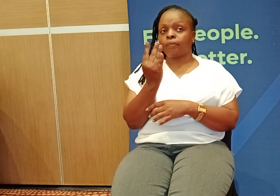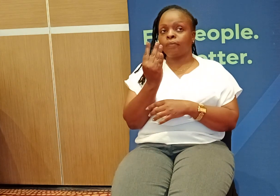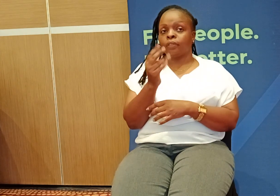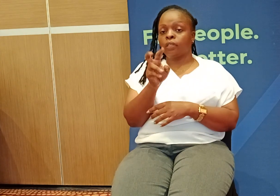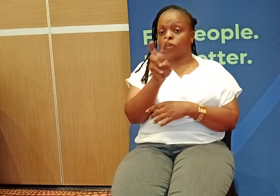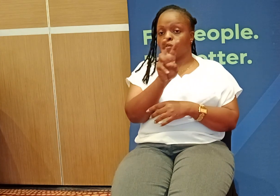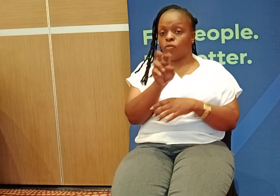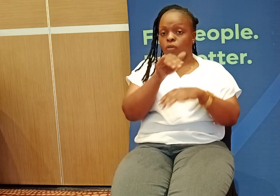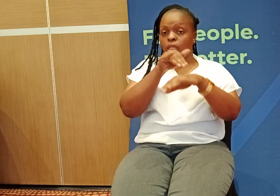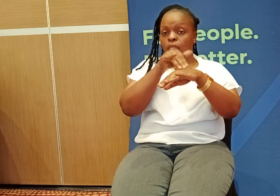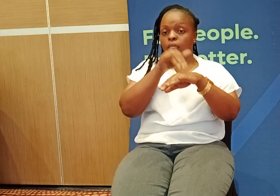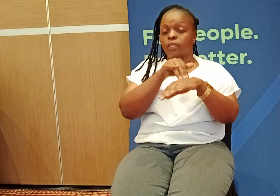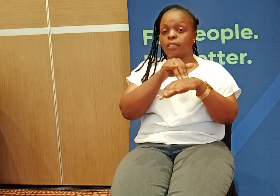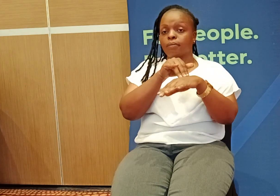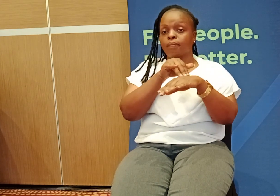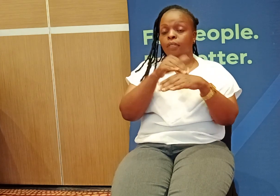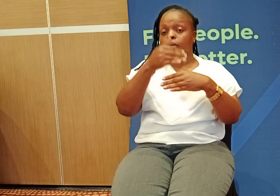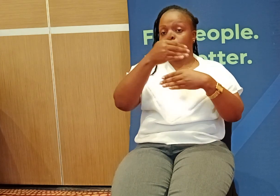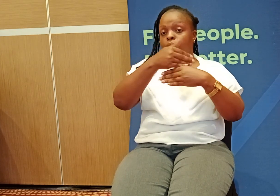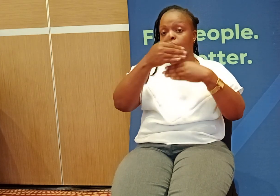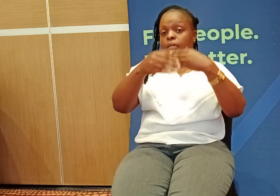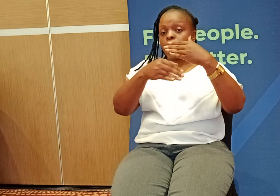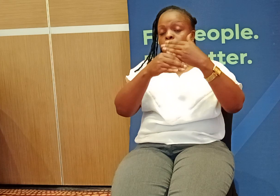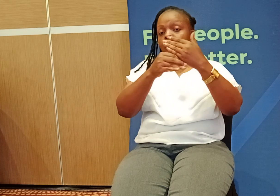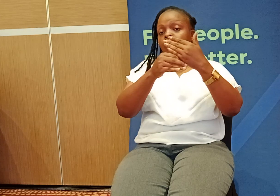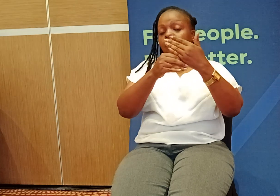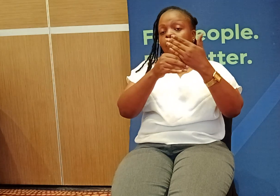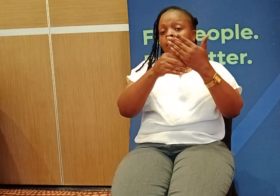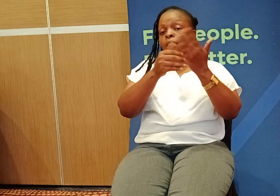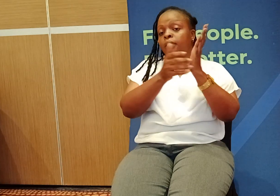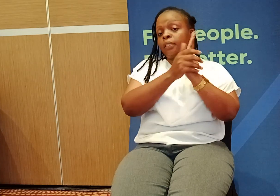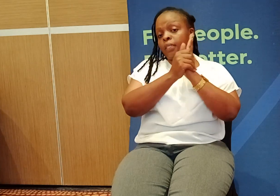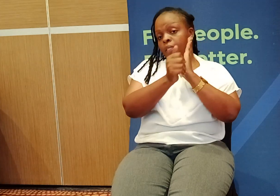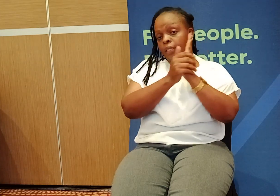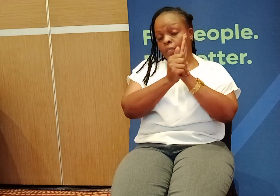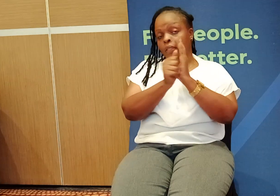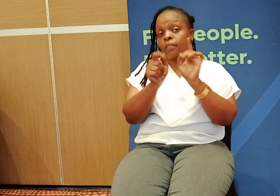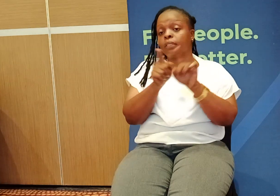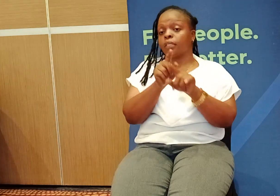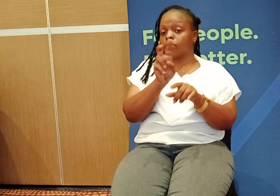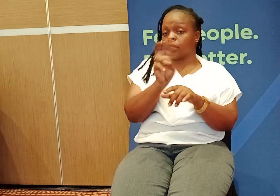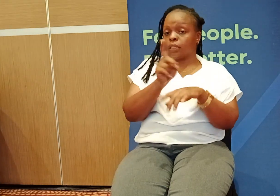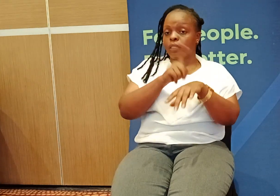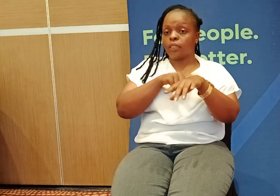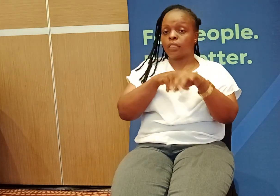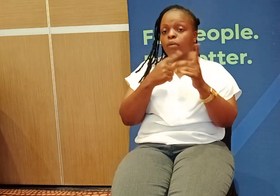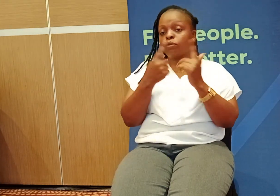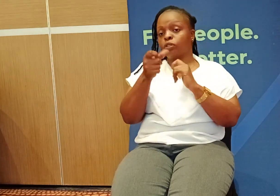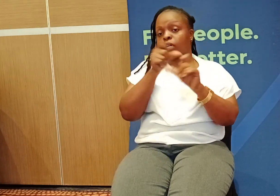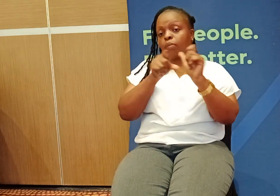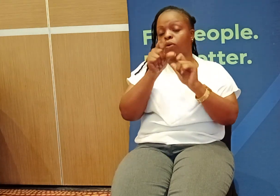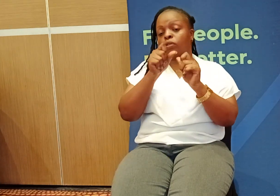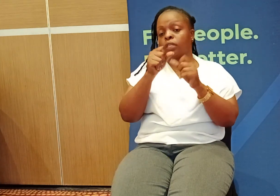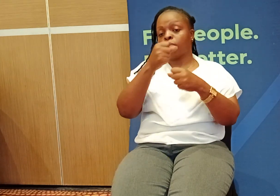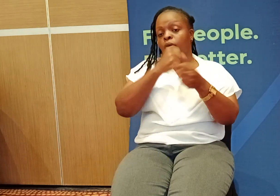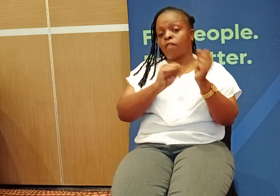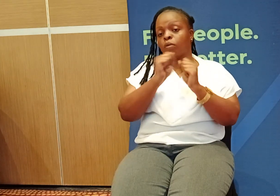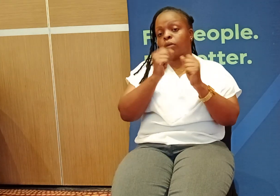at building scale. And you will see when we talk about the performance of the new kid in the block, TMB,